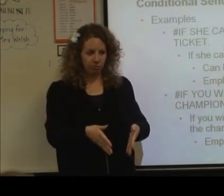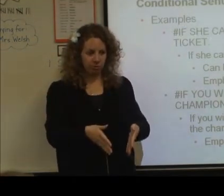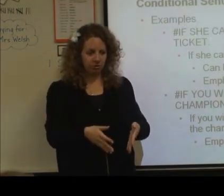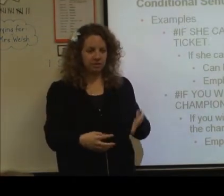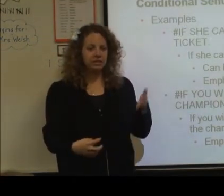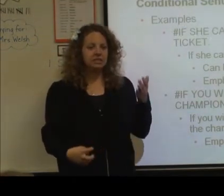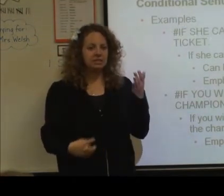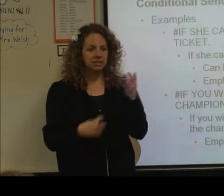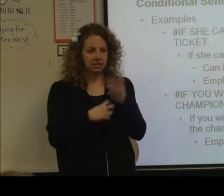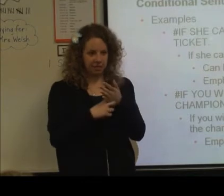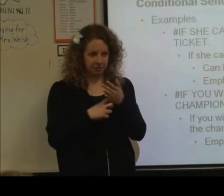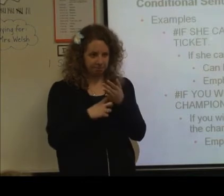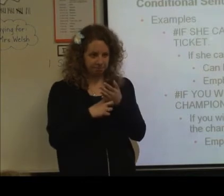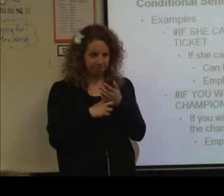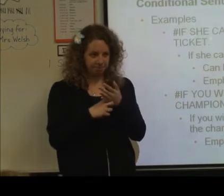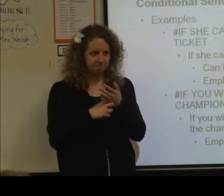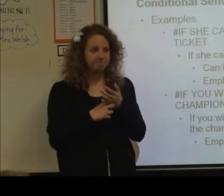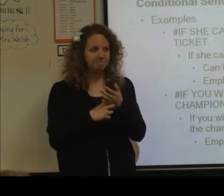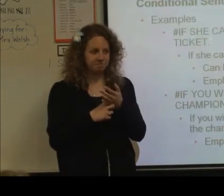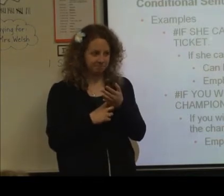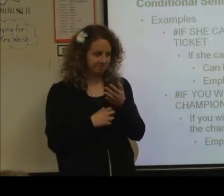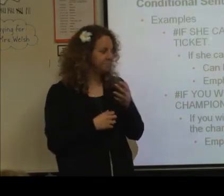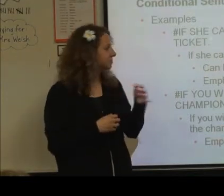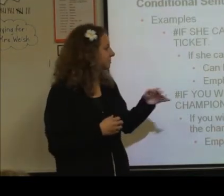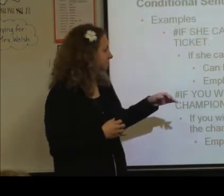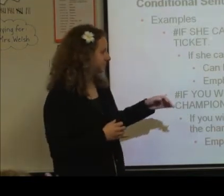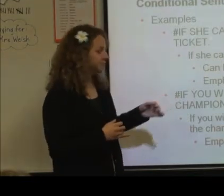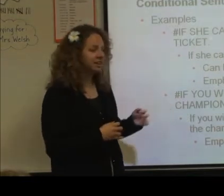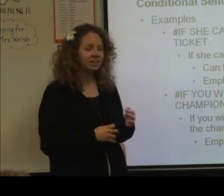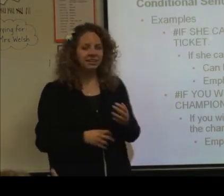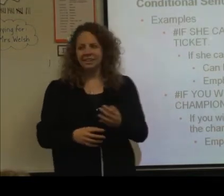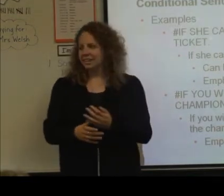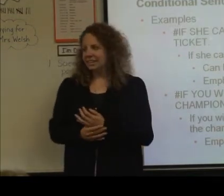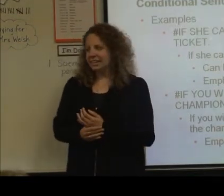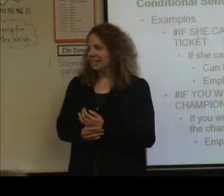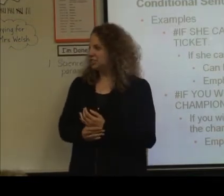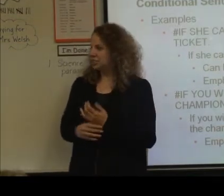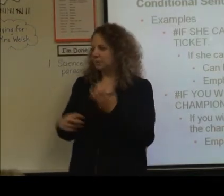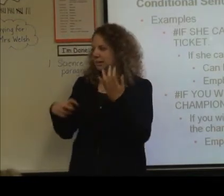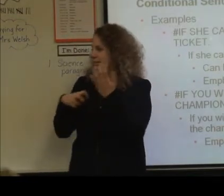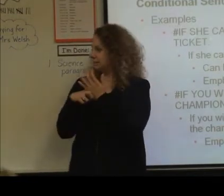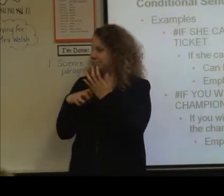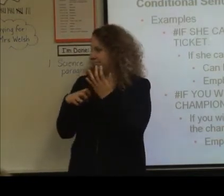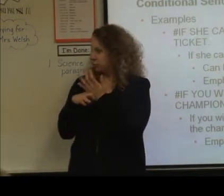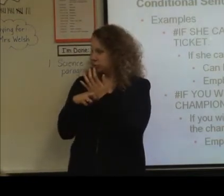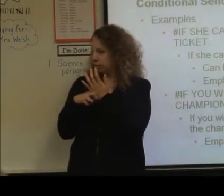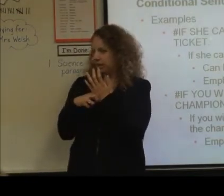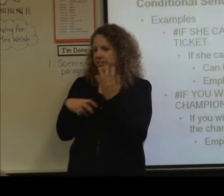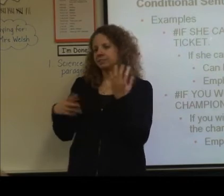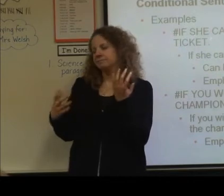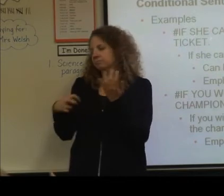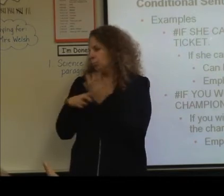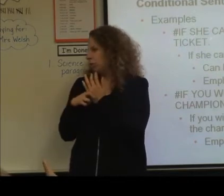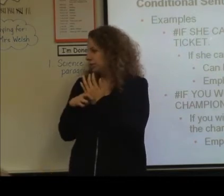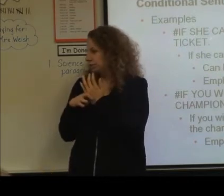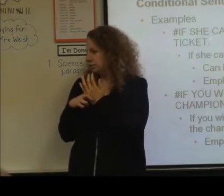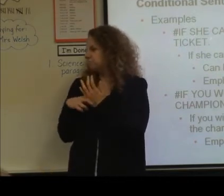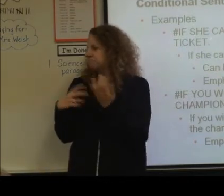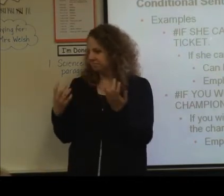lose ticket. It's twice. It just depends. Twice, once,